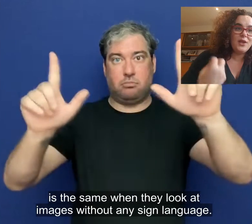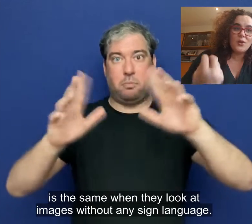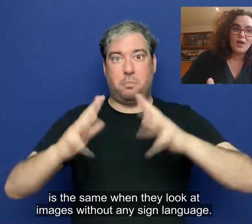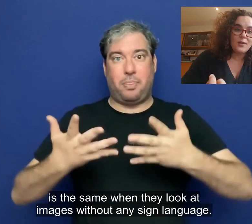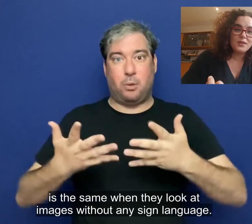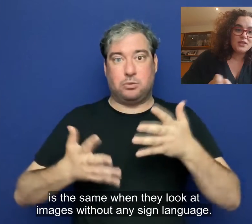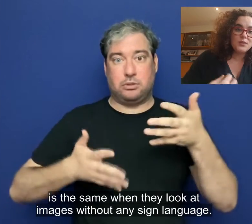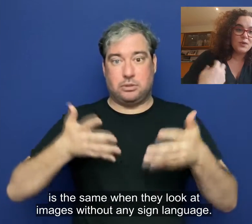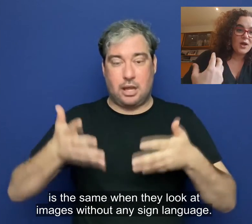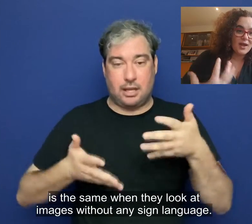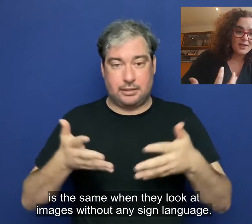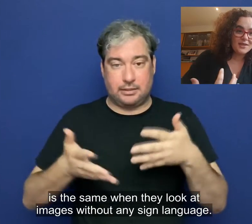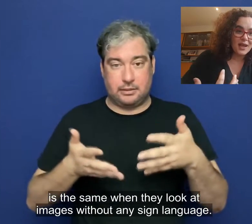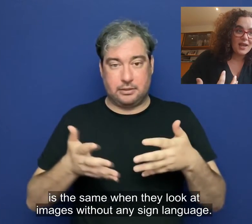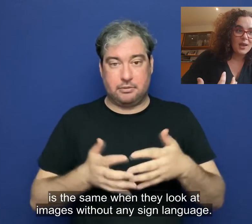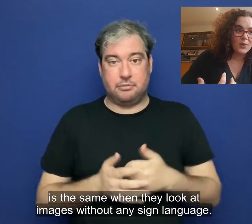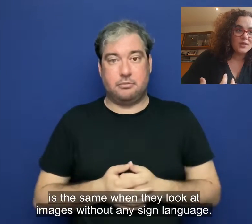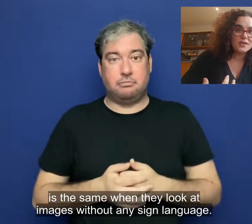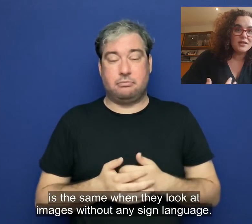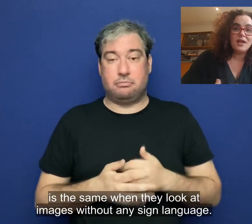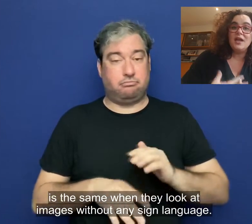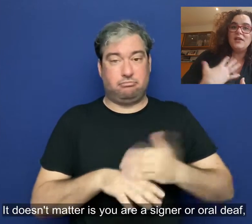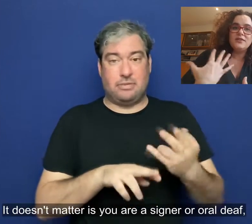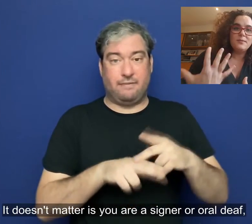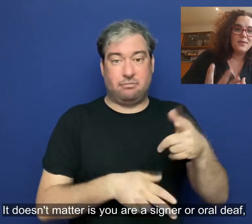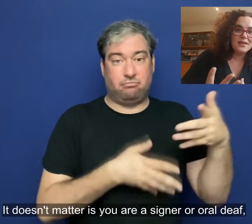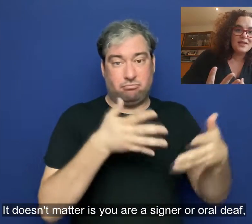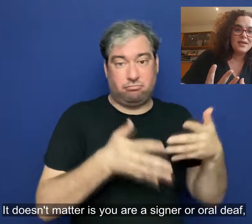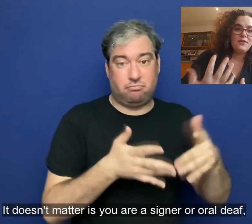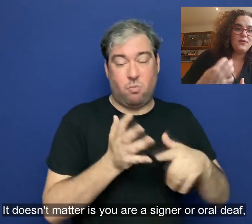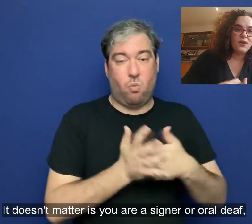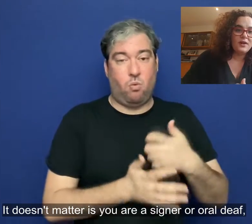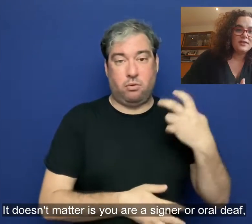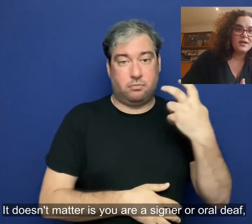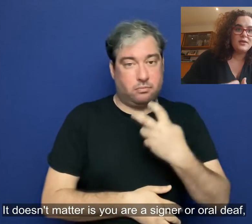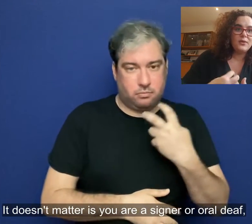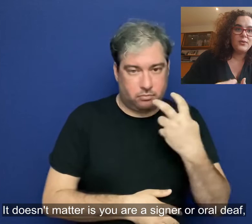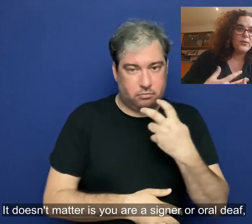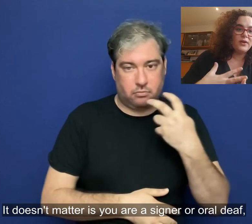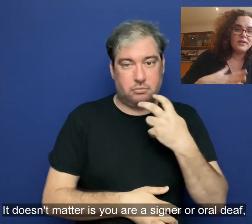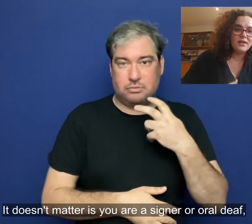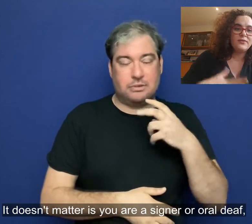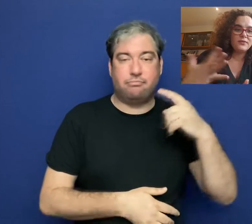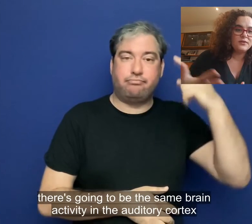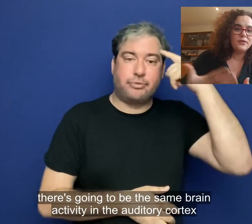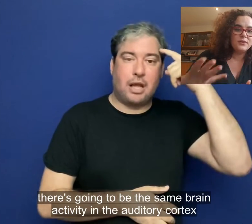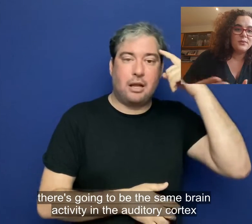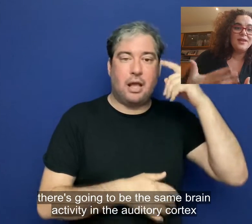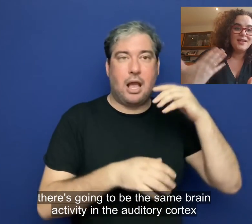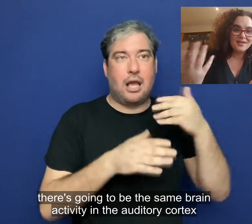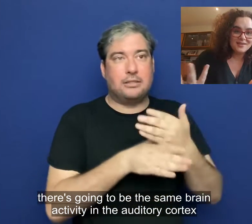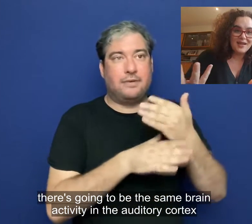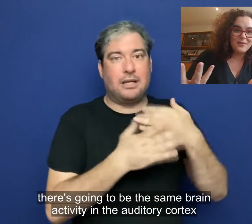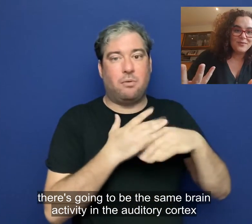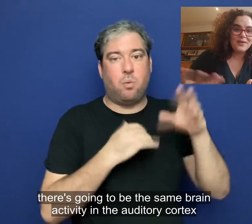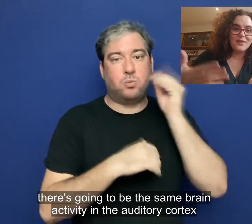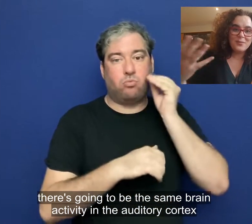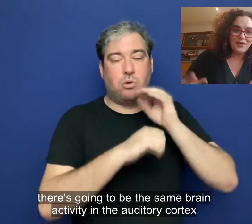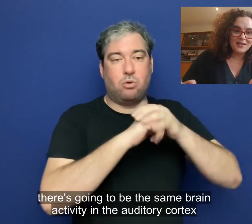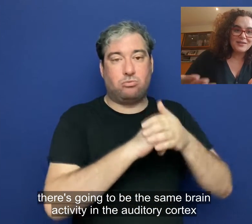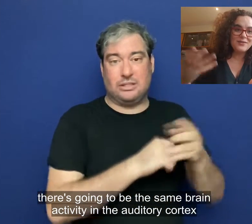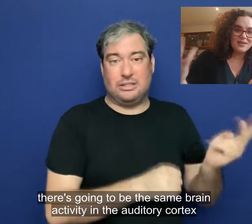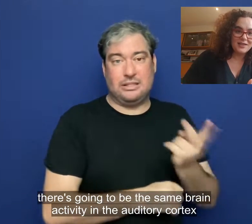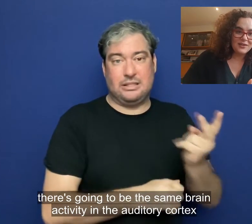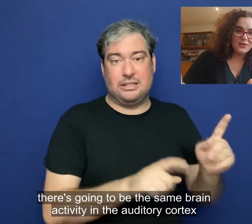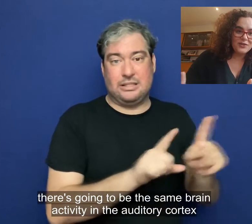when they look at images without any sign language. It doesn't matter if you are a signer or oral deaf, there's going to be same